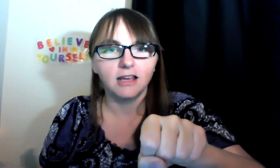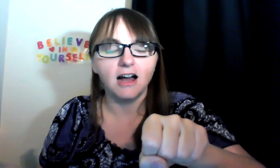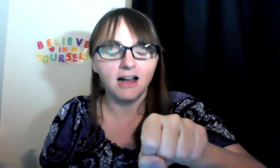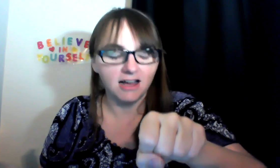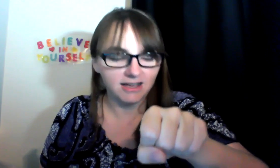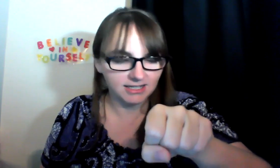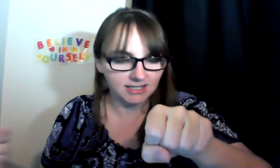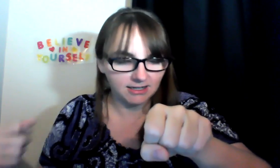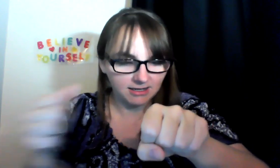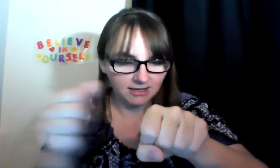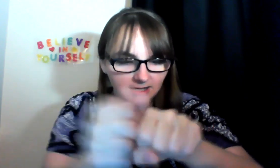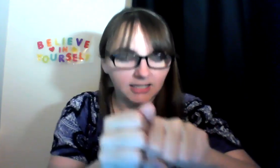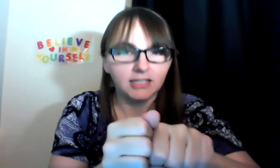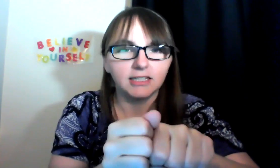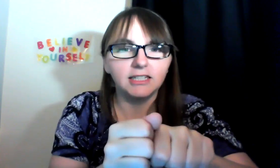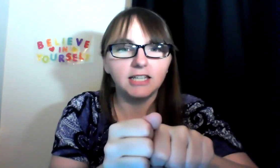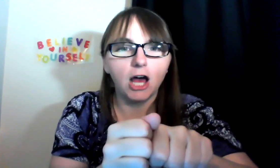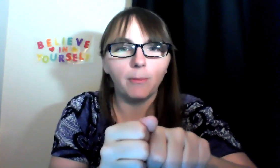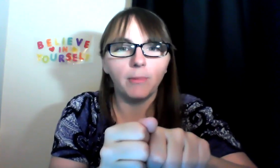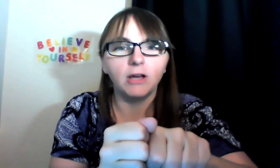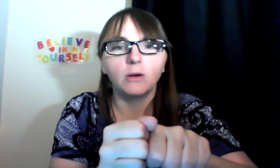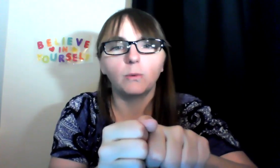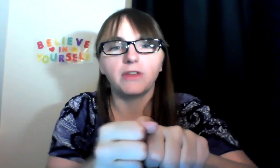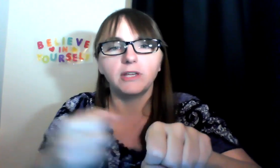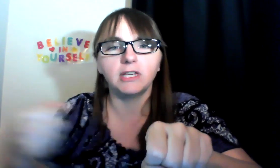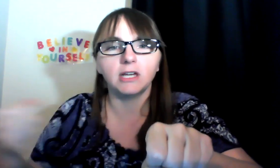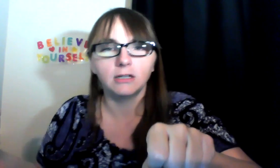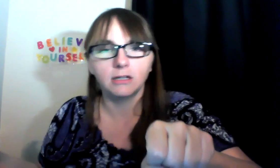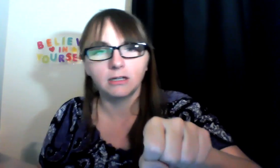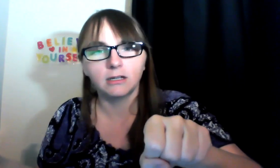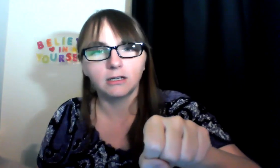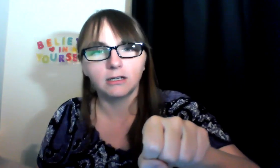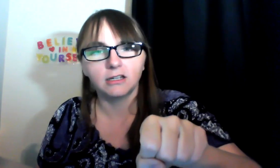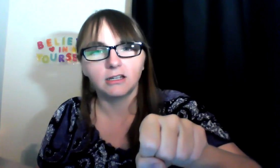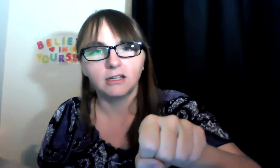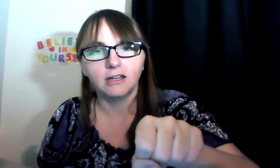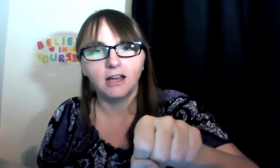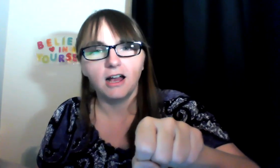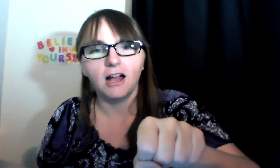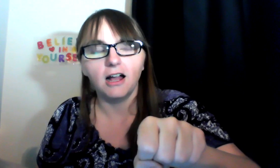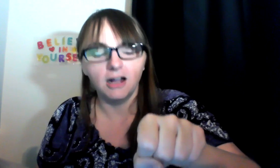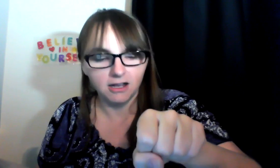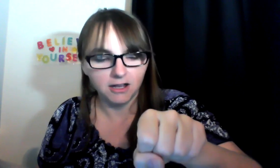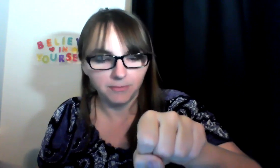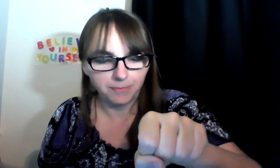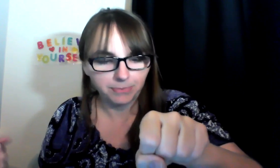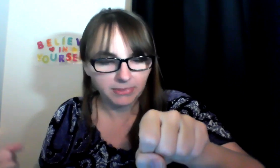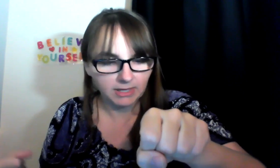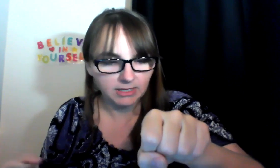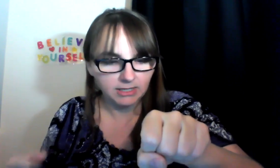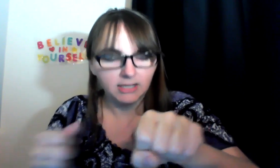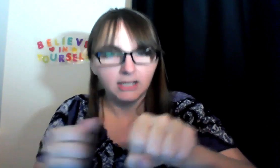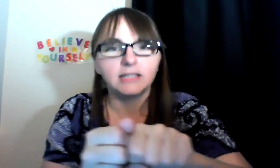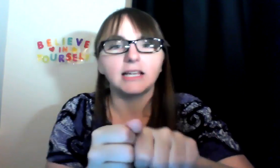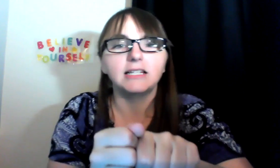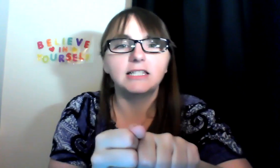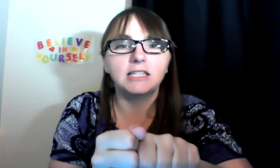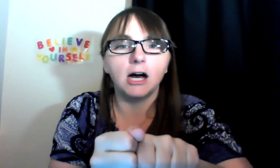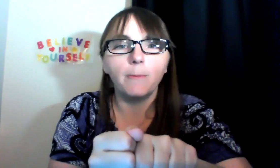Ut. Yum without y. Um. Say dump.